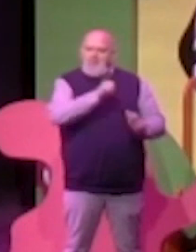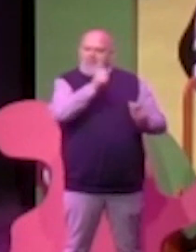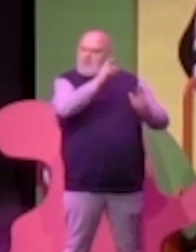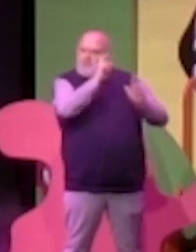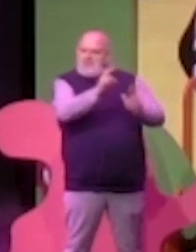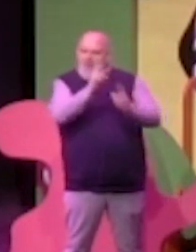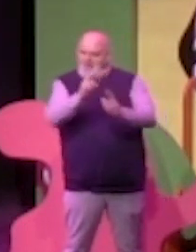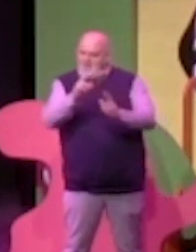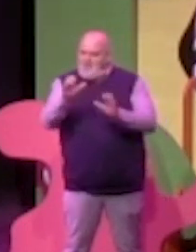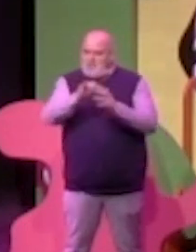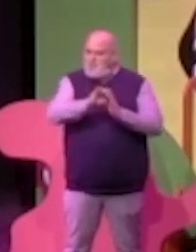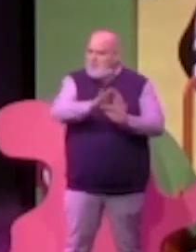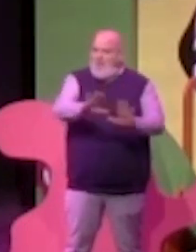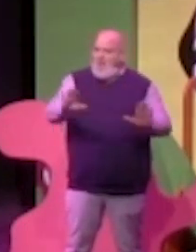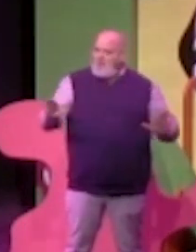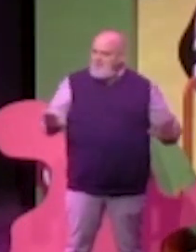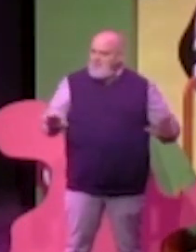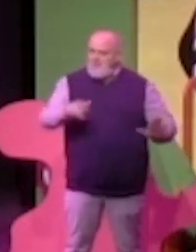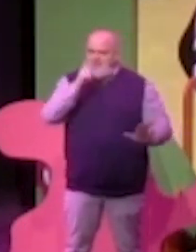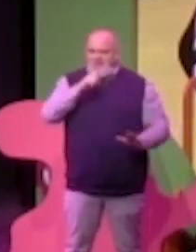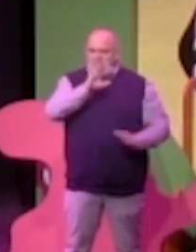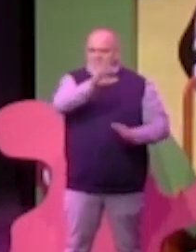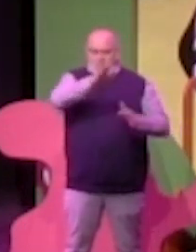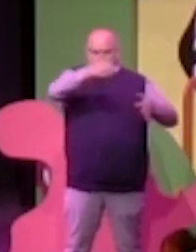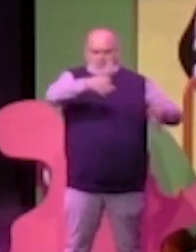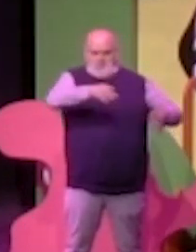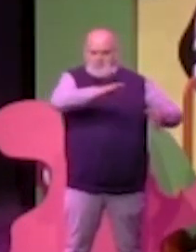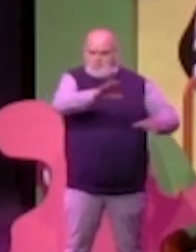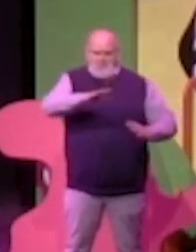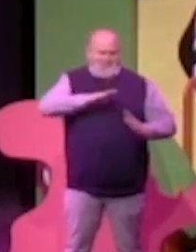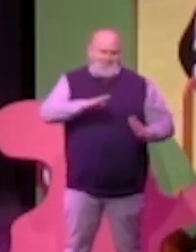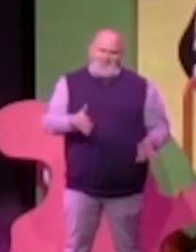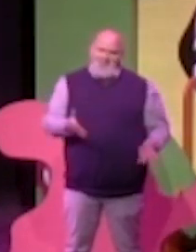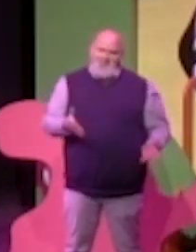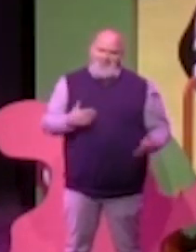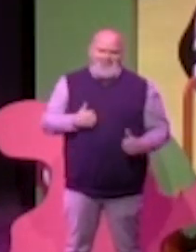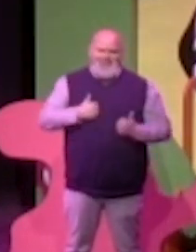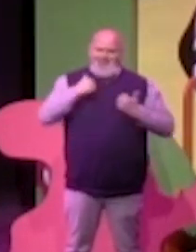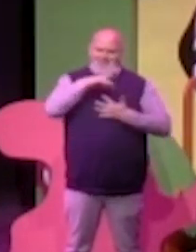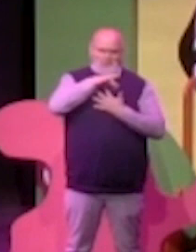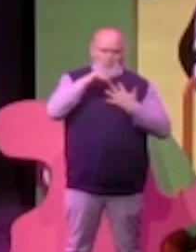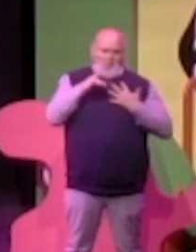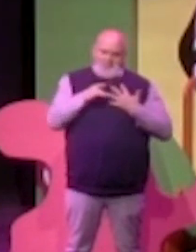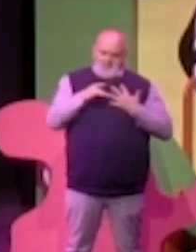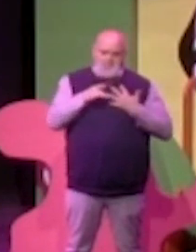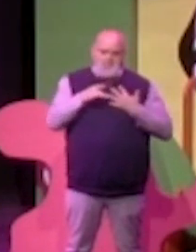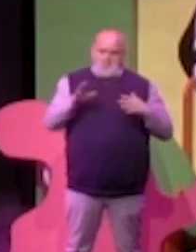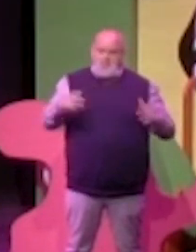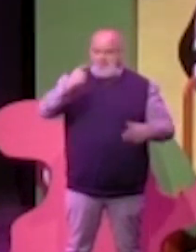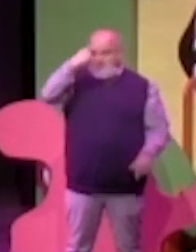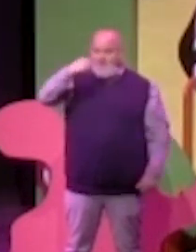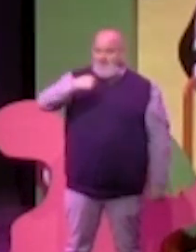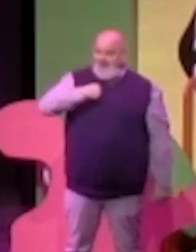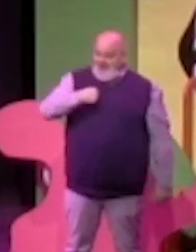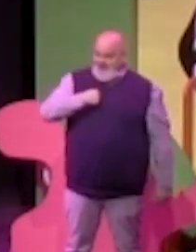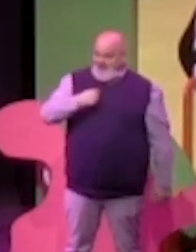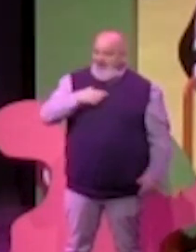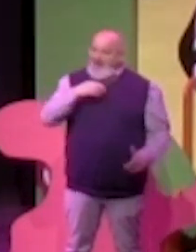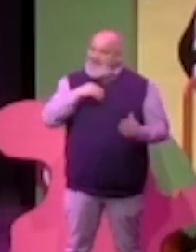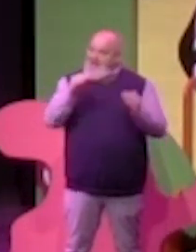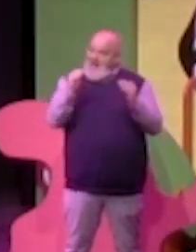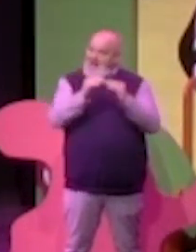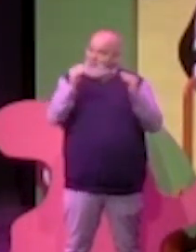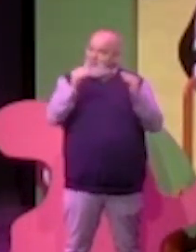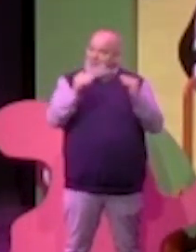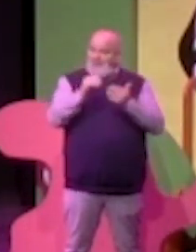you that do that, you know, because that's what you choose to do, and that's fine, because life is choice. So for me, and this equity stuff